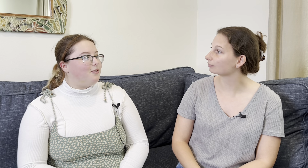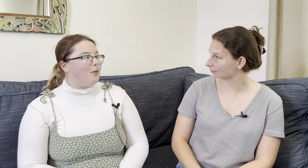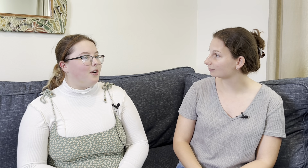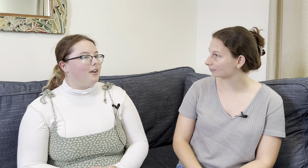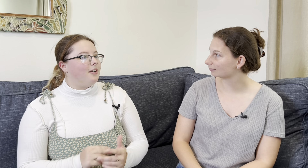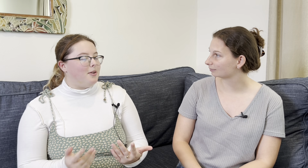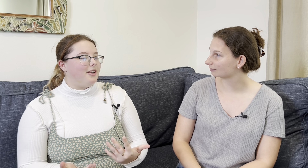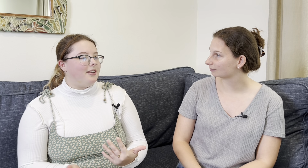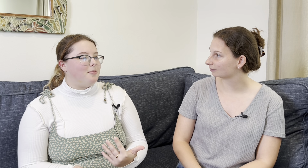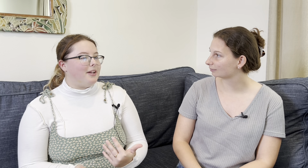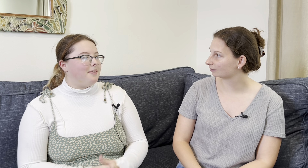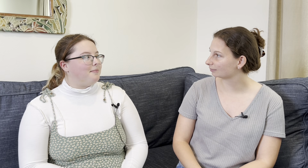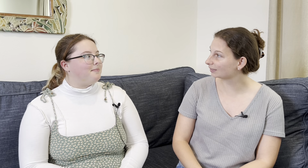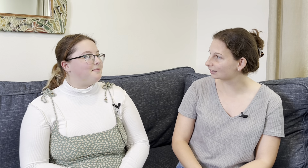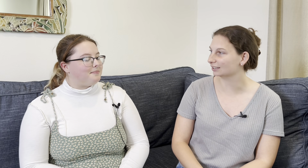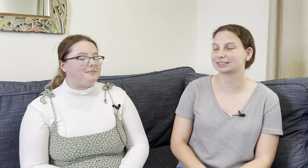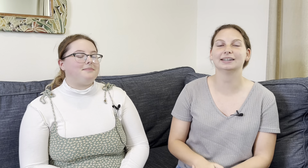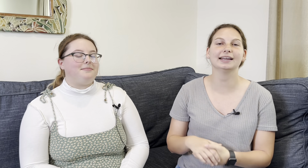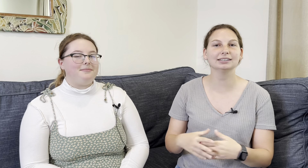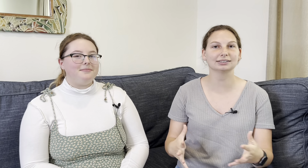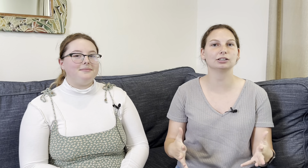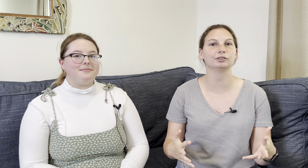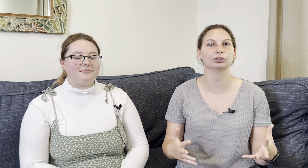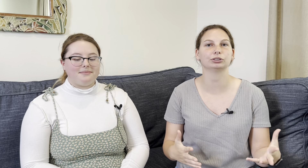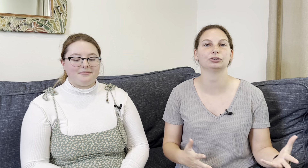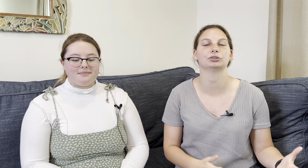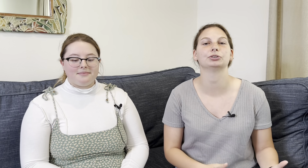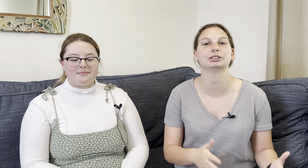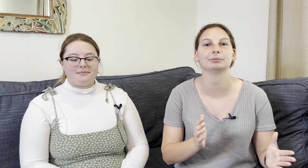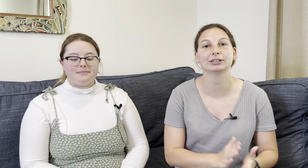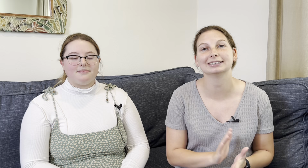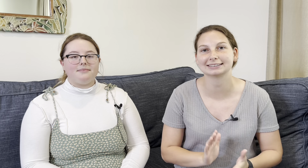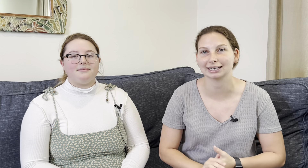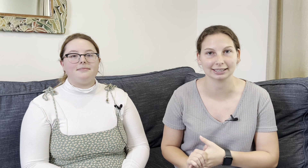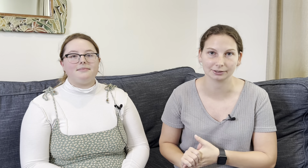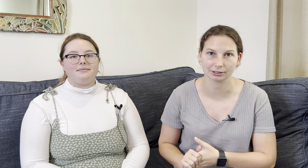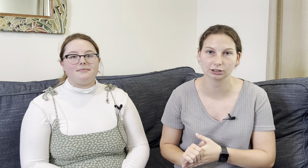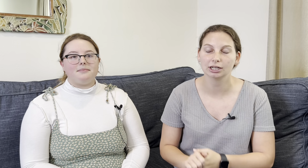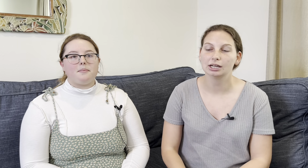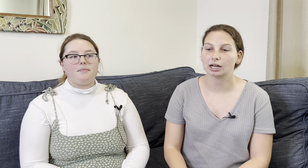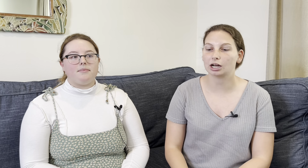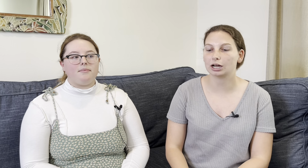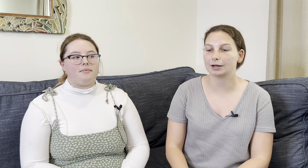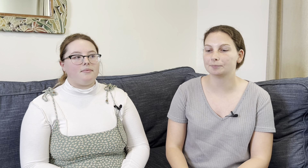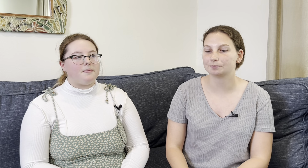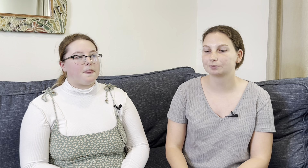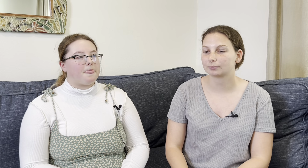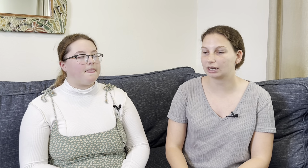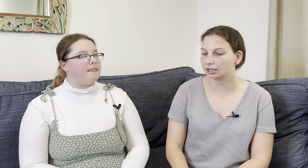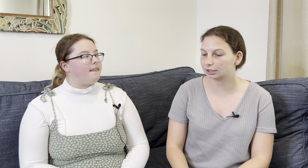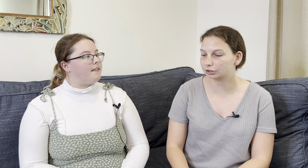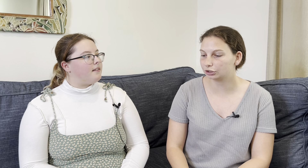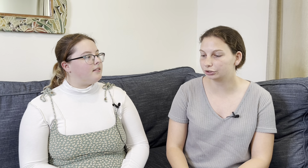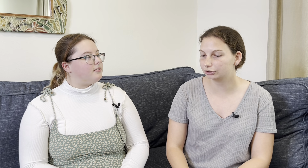for community interpreting. Nice. And ASL, for those of you who don't know, is American Sign Language. And